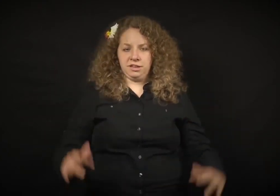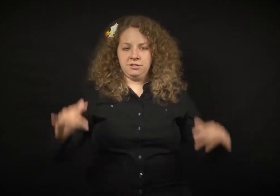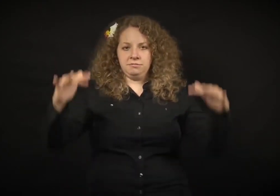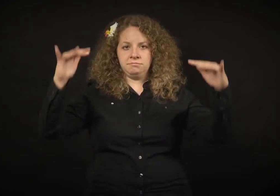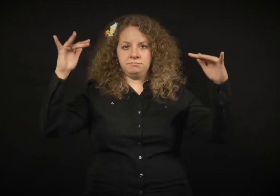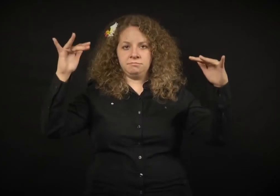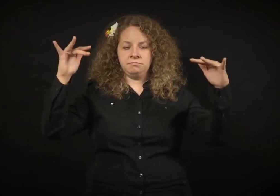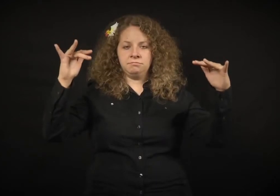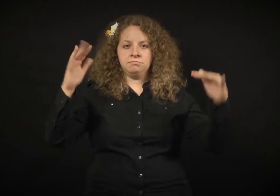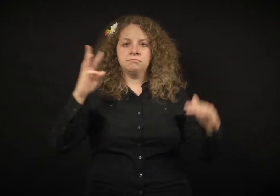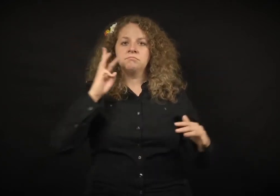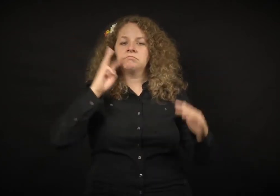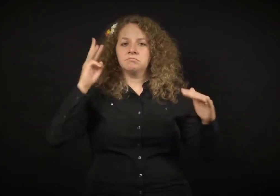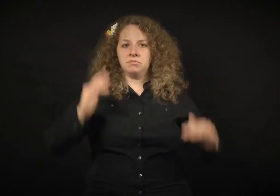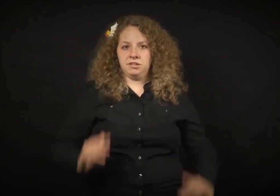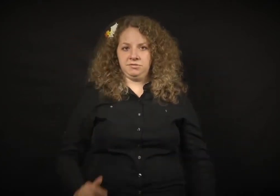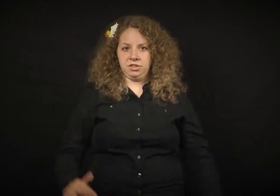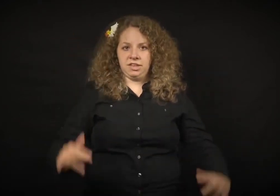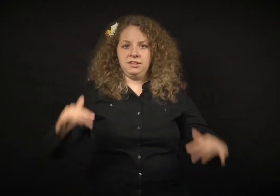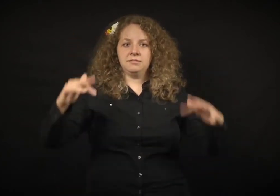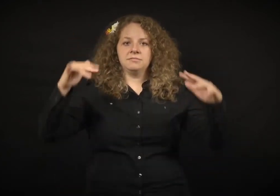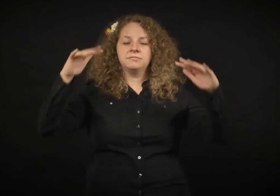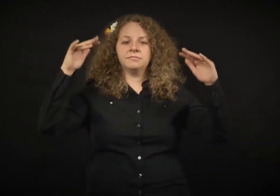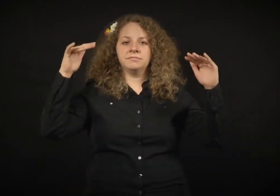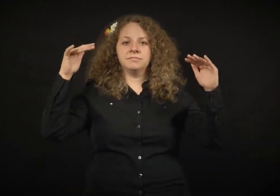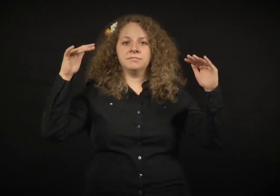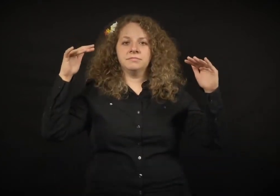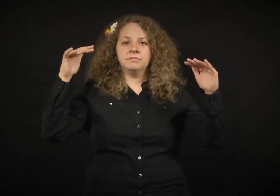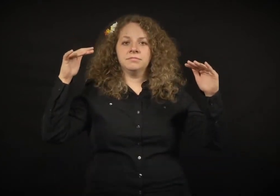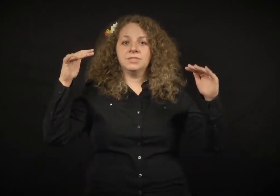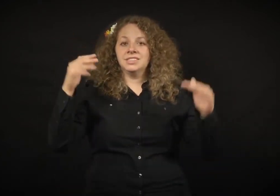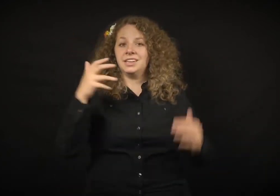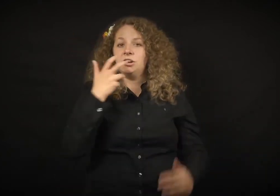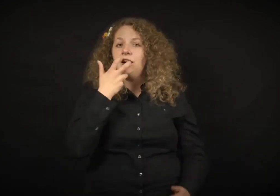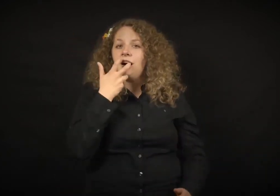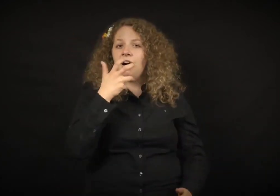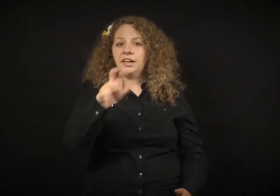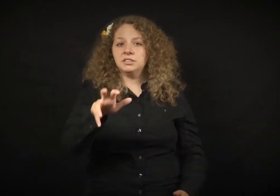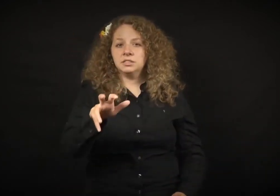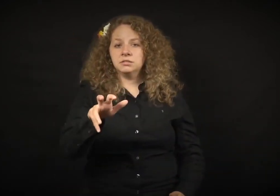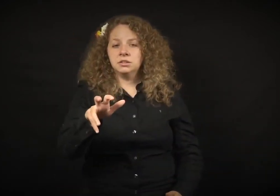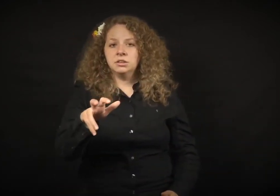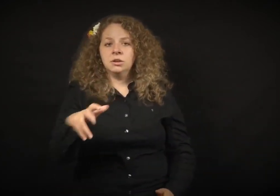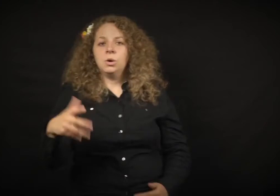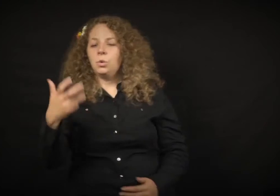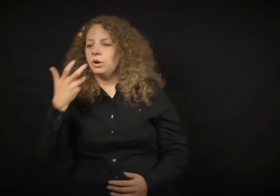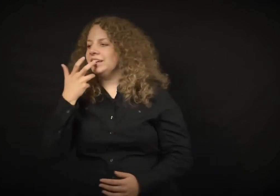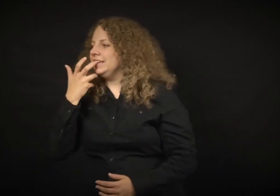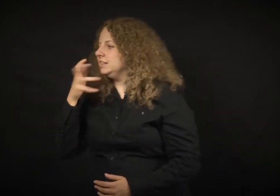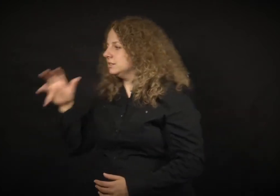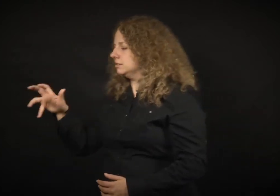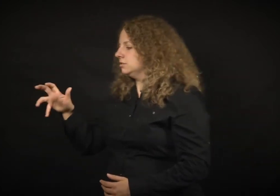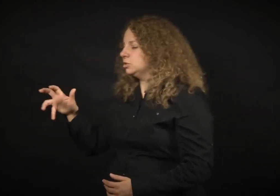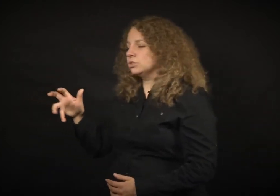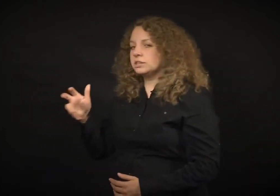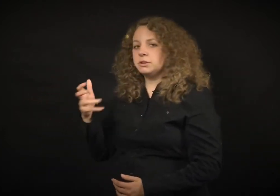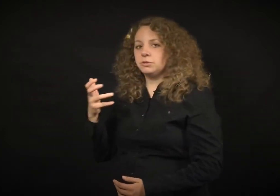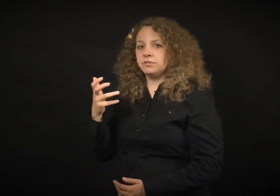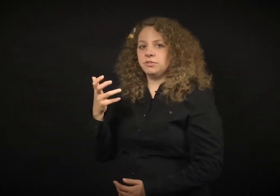flood. A flood. The sign hot or heat. So this can be